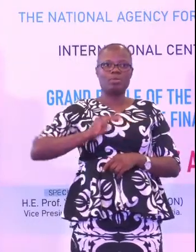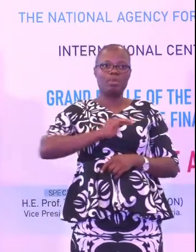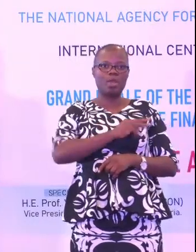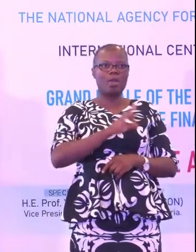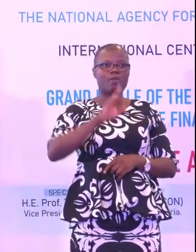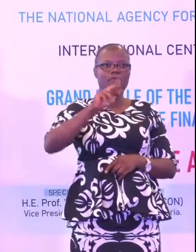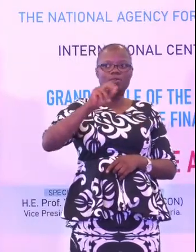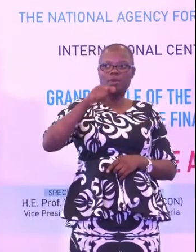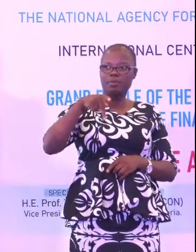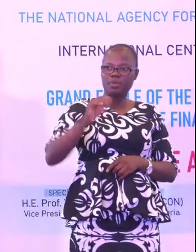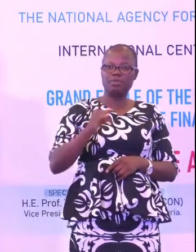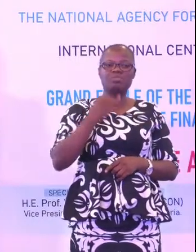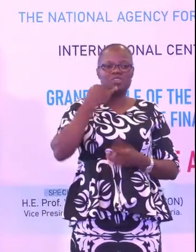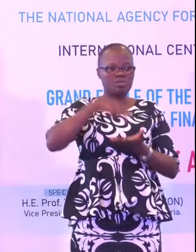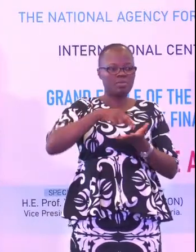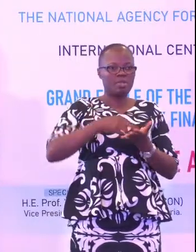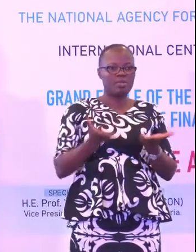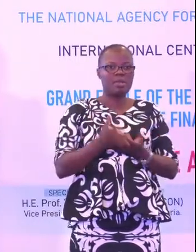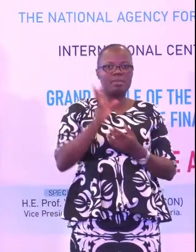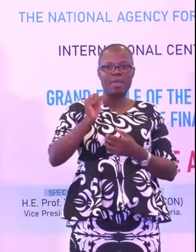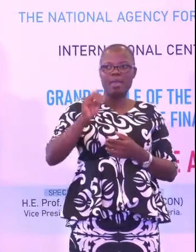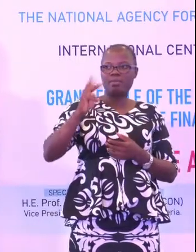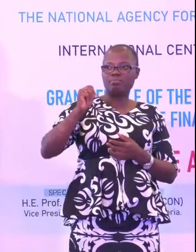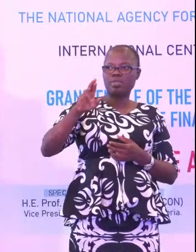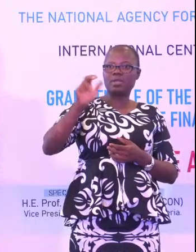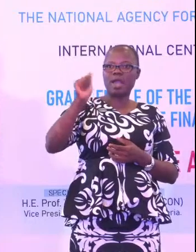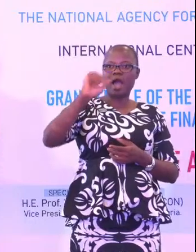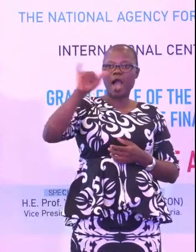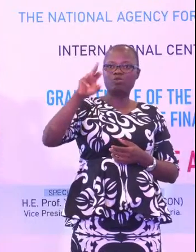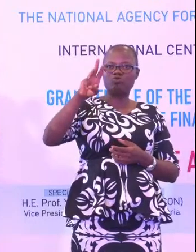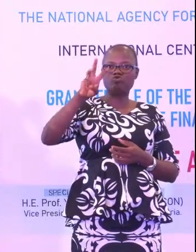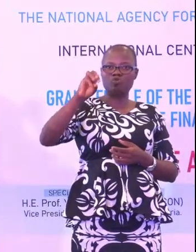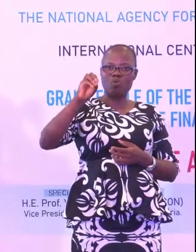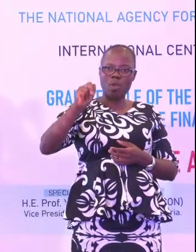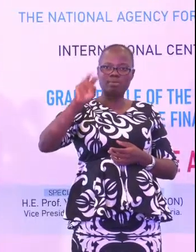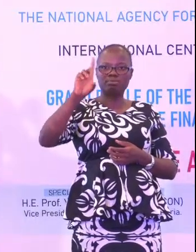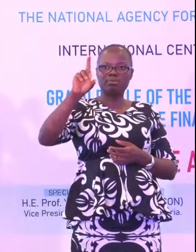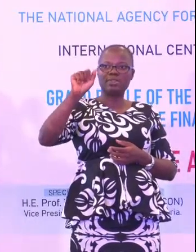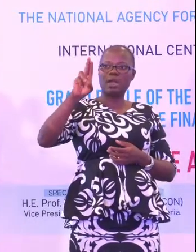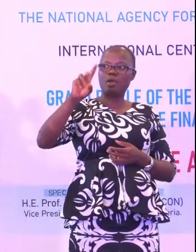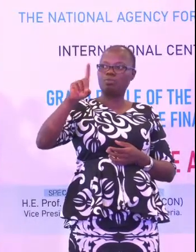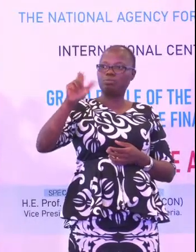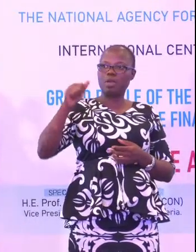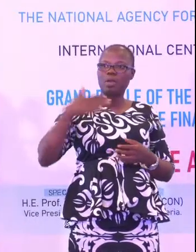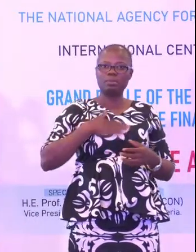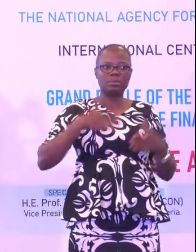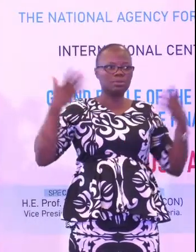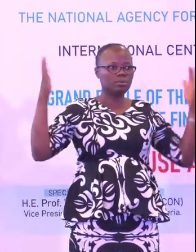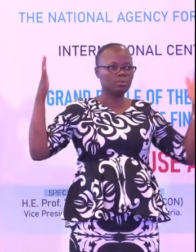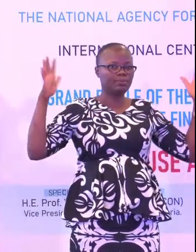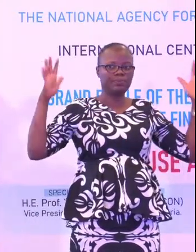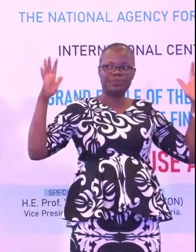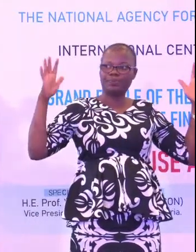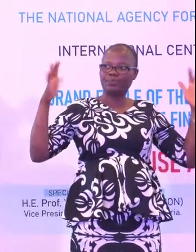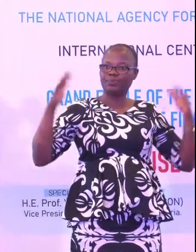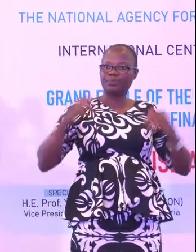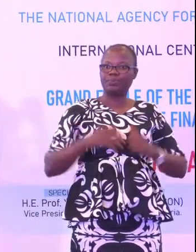NAPTIP. He's represented here today by Mr. Ajuwon Dauda. Please put your hands together for him.